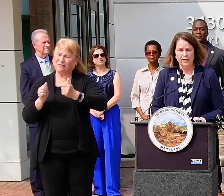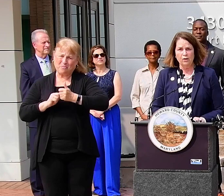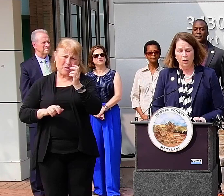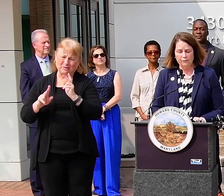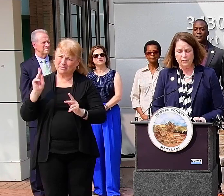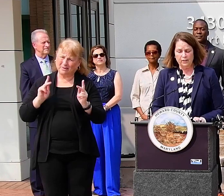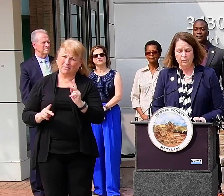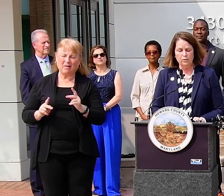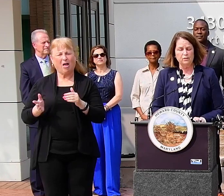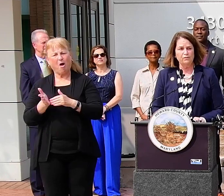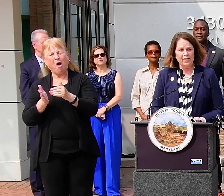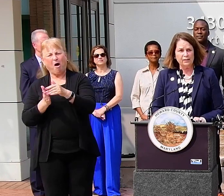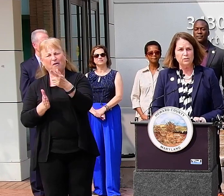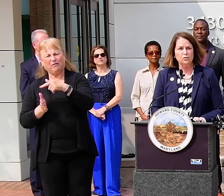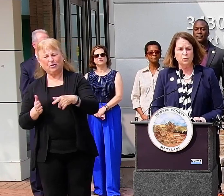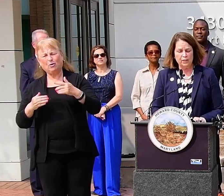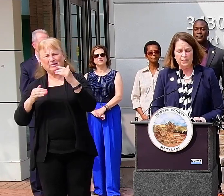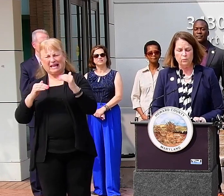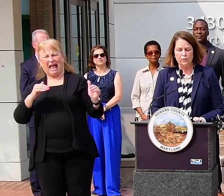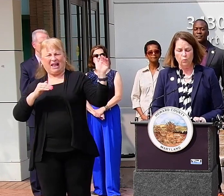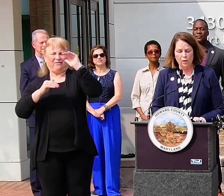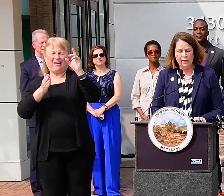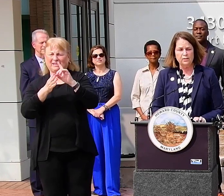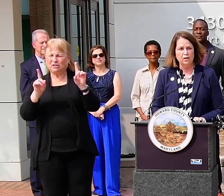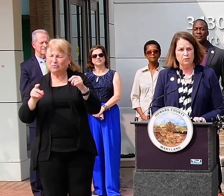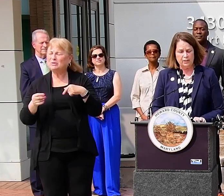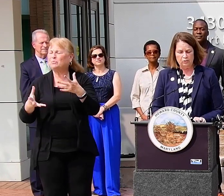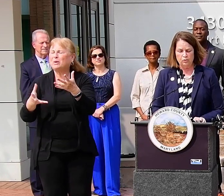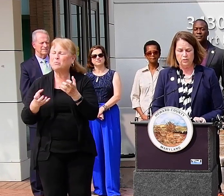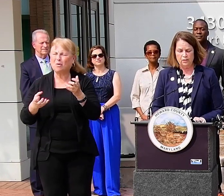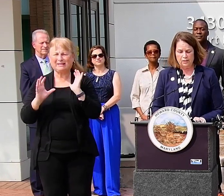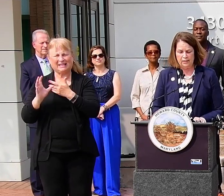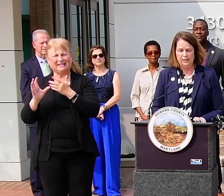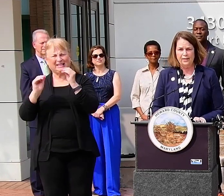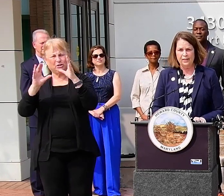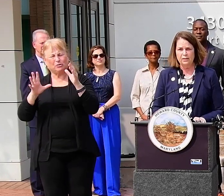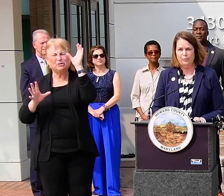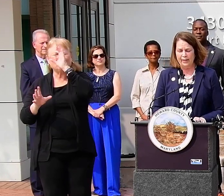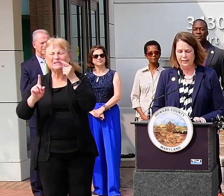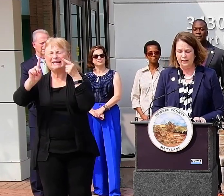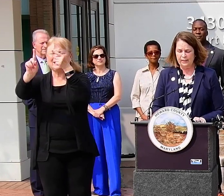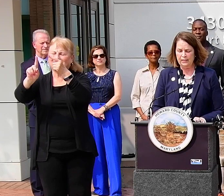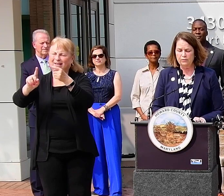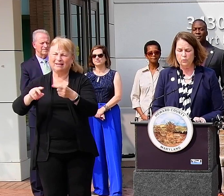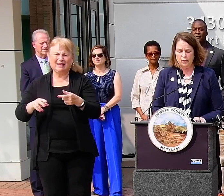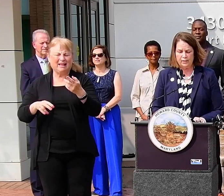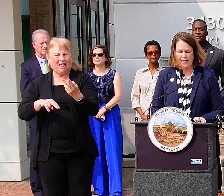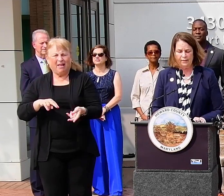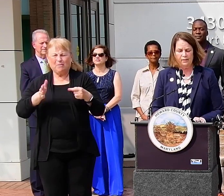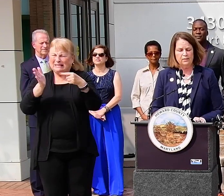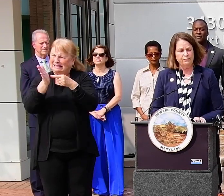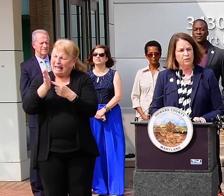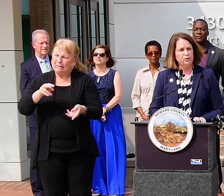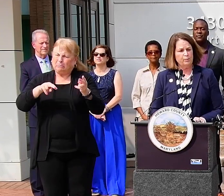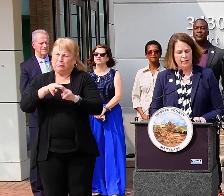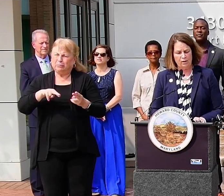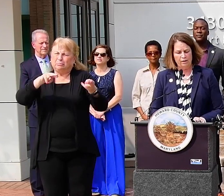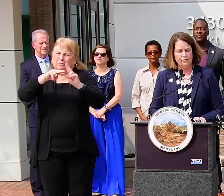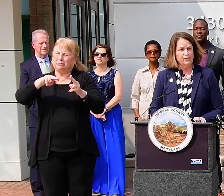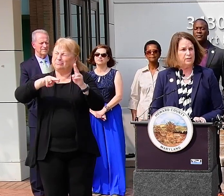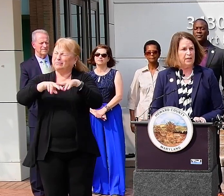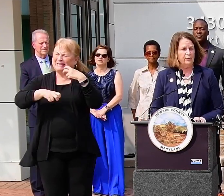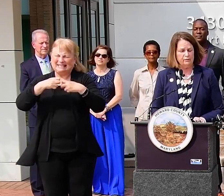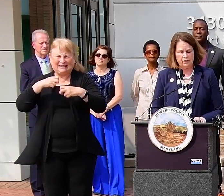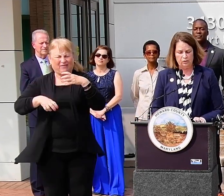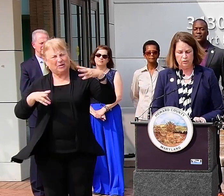people, and often those advanced degrees we want our teachers to seek end up piling even more debt that is difficult to pay